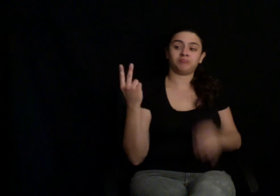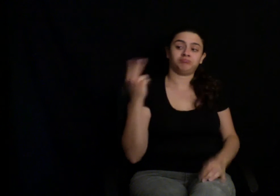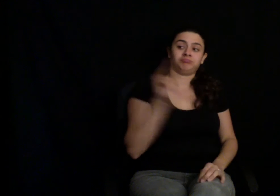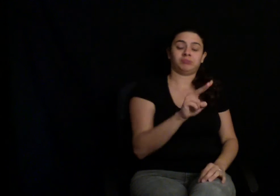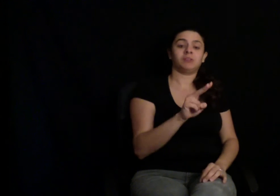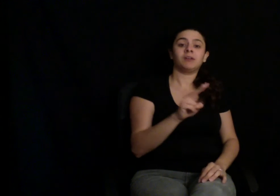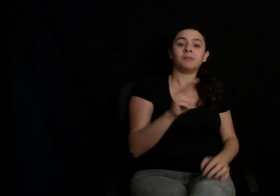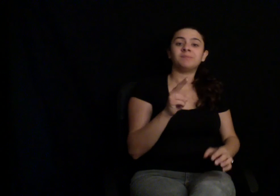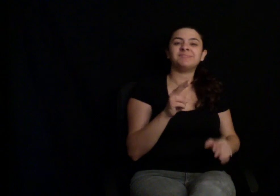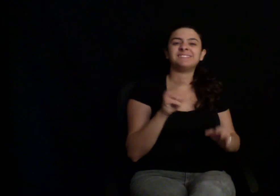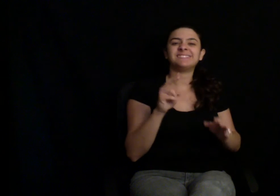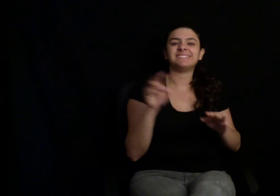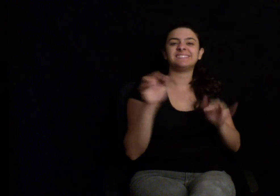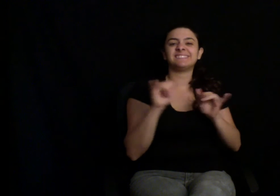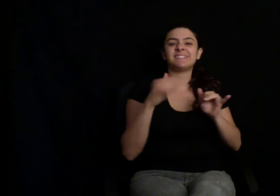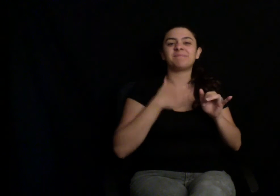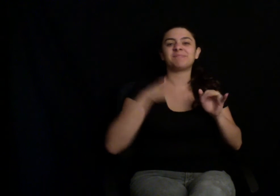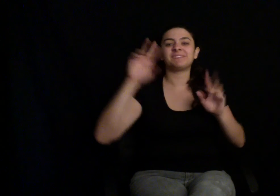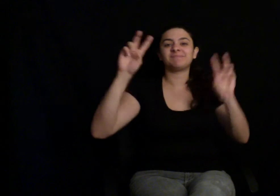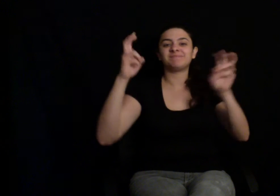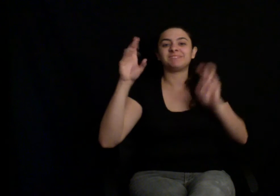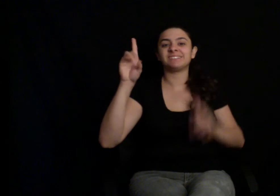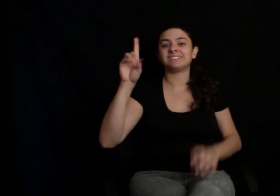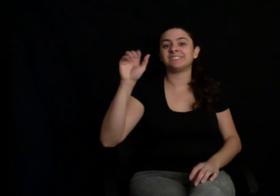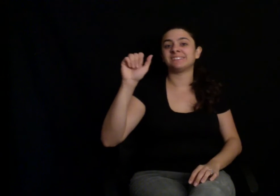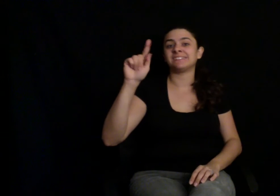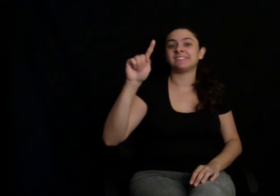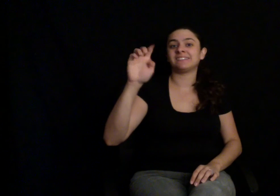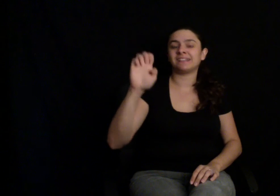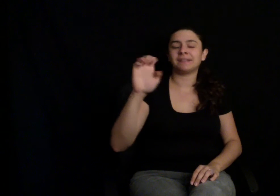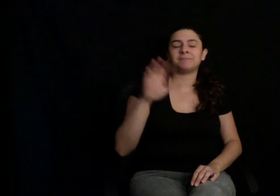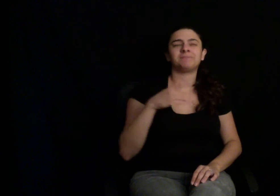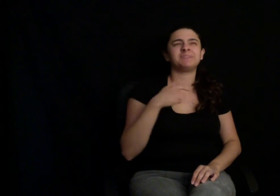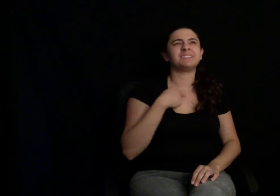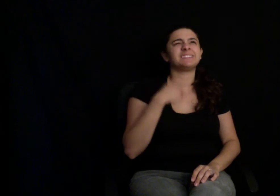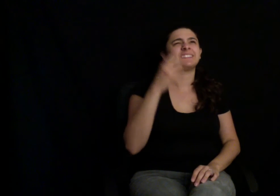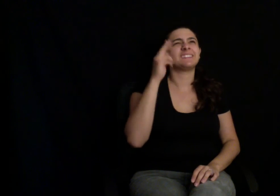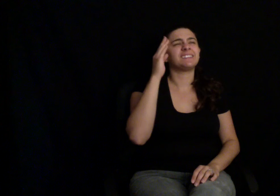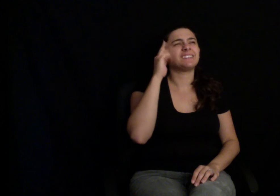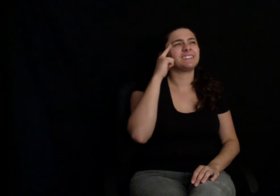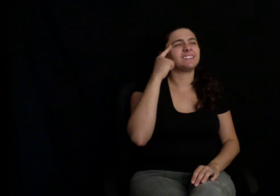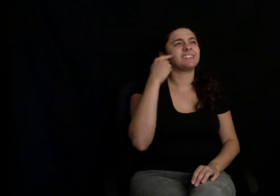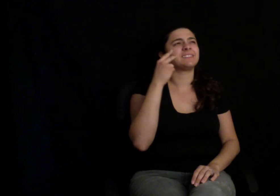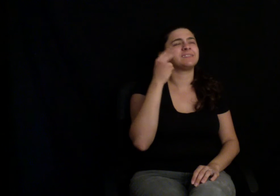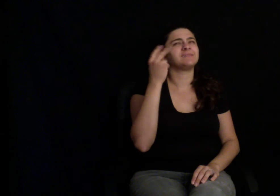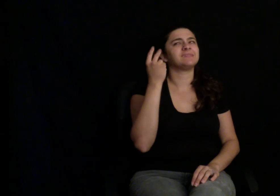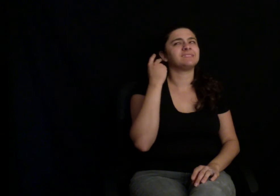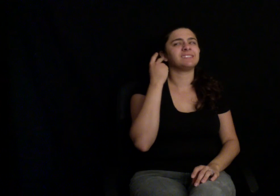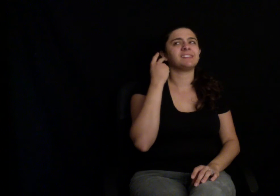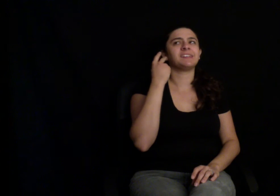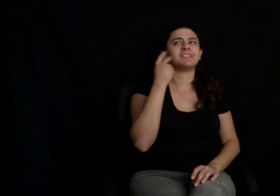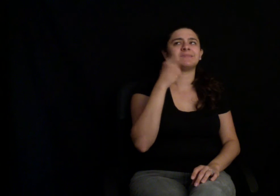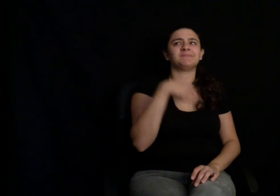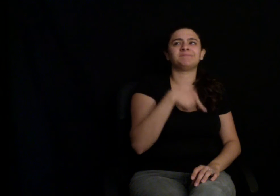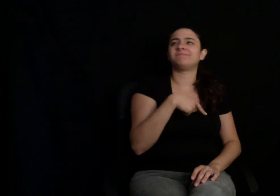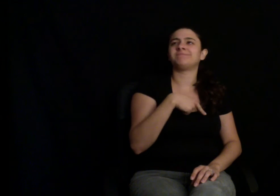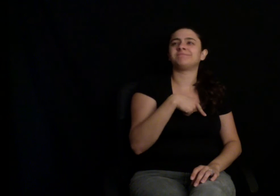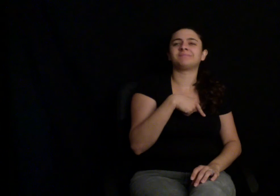carpet with my cat. But I don't think I was allowed to do that. I think the theater had a no pet policy. So I ended up grabbing just some random